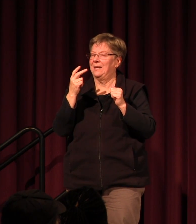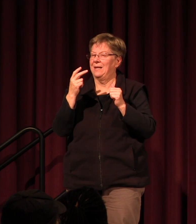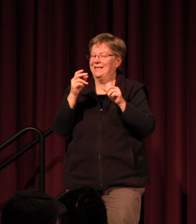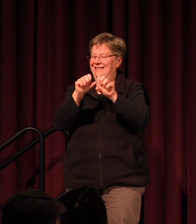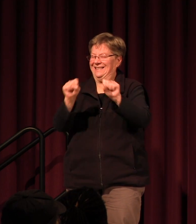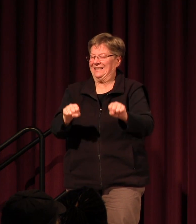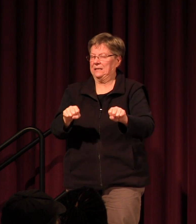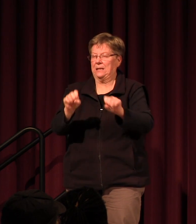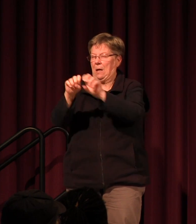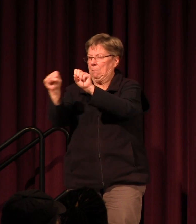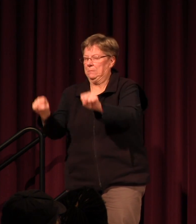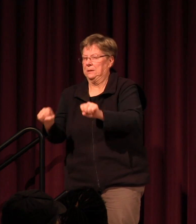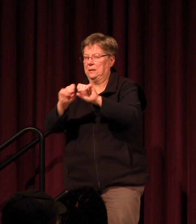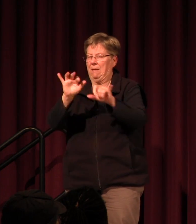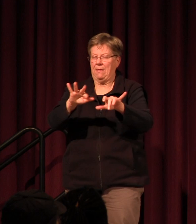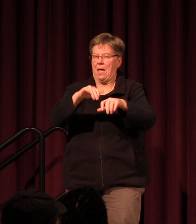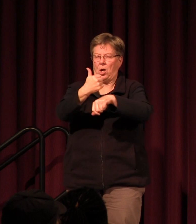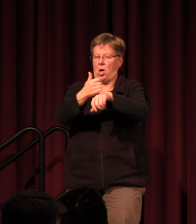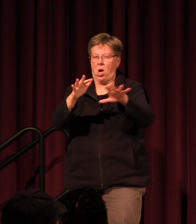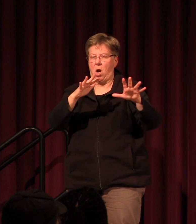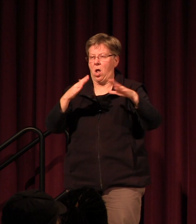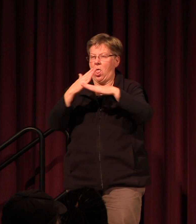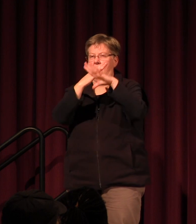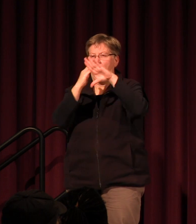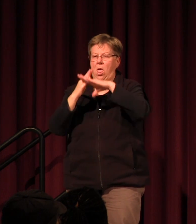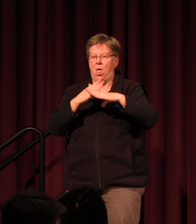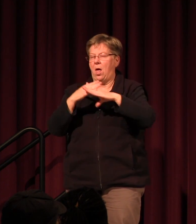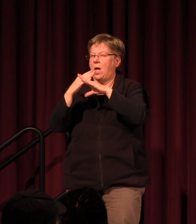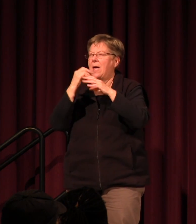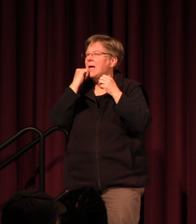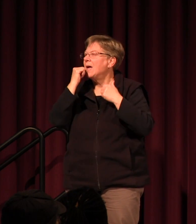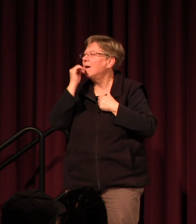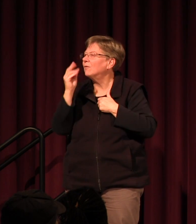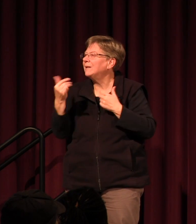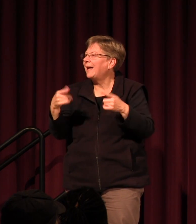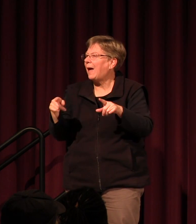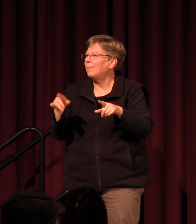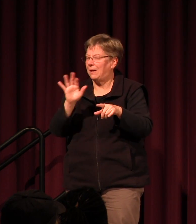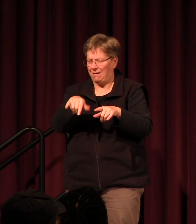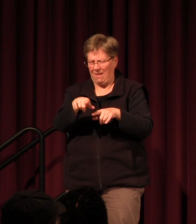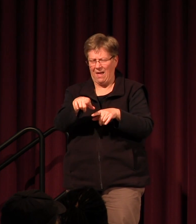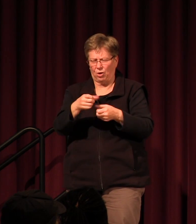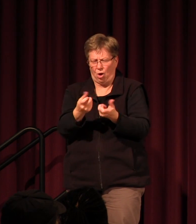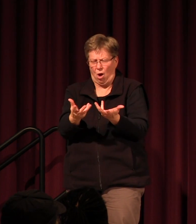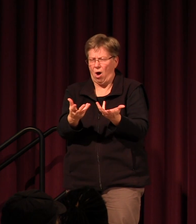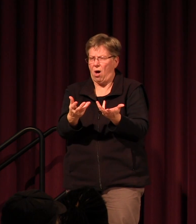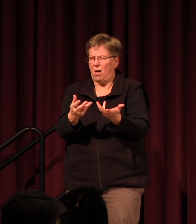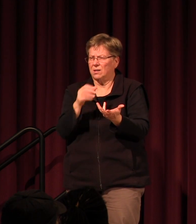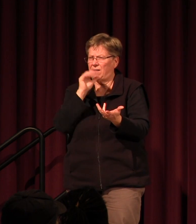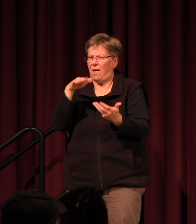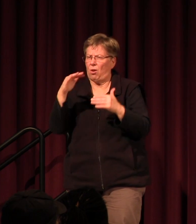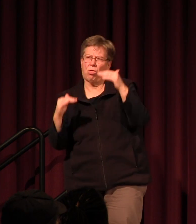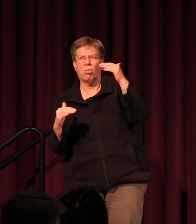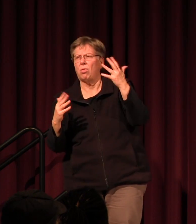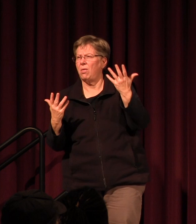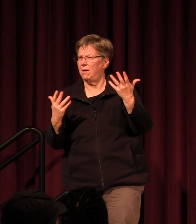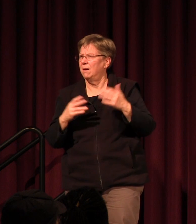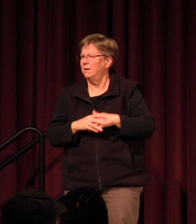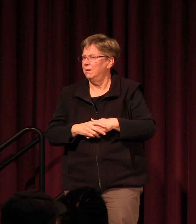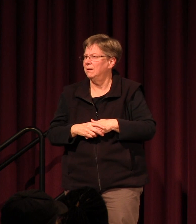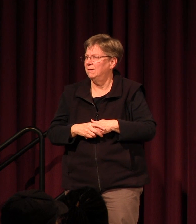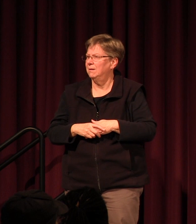systems that are in play each and every day of our lives that contribute to inequality.